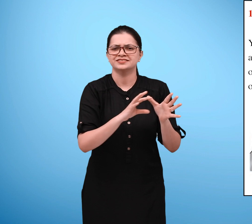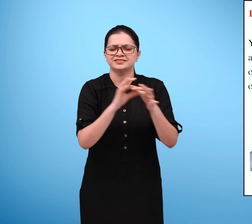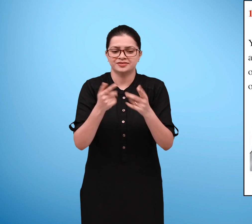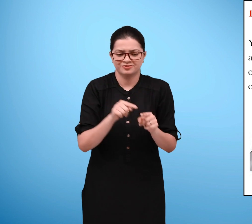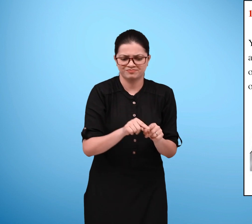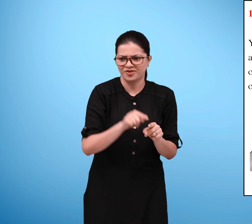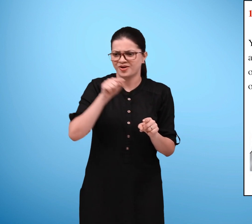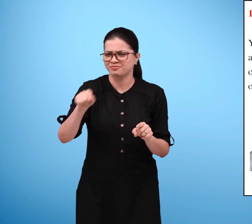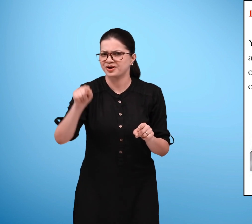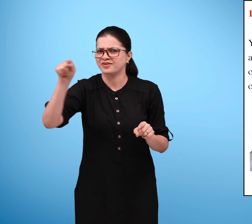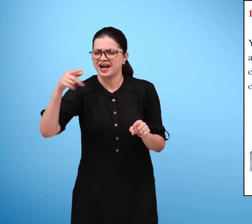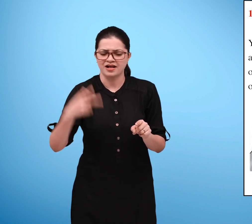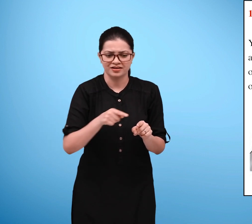Types of motion.